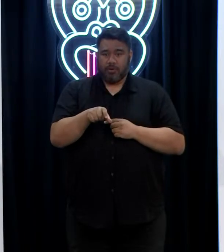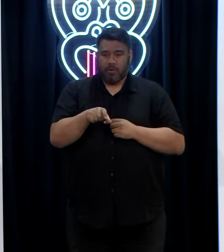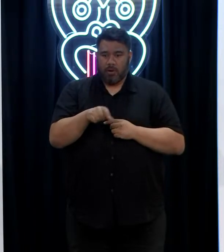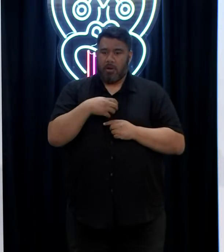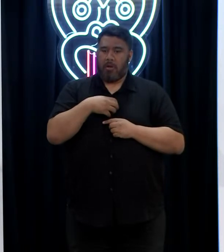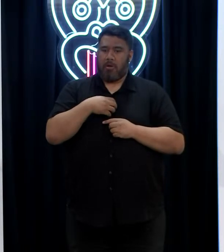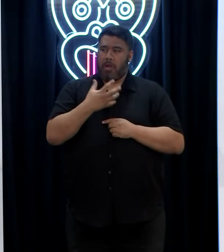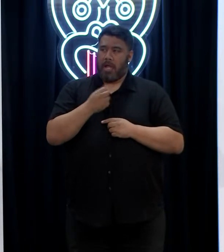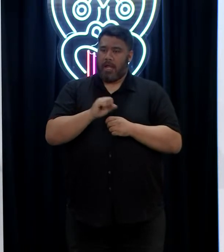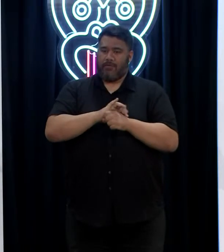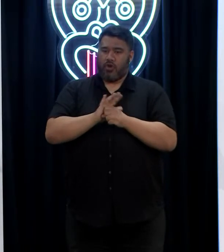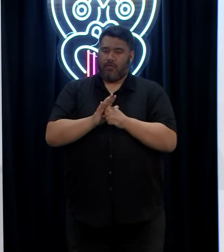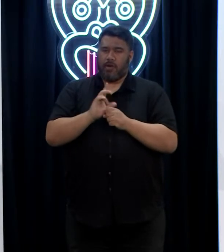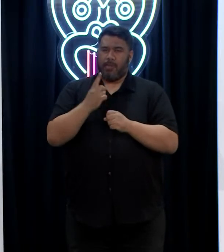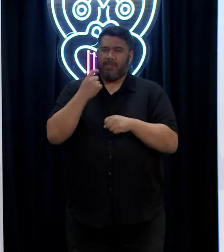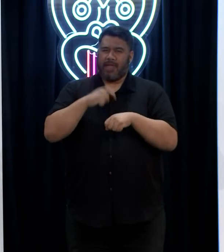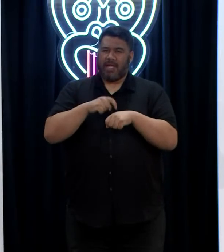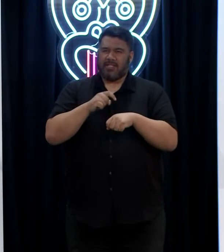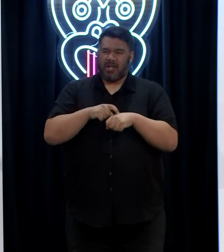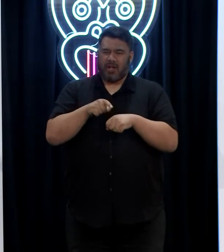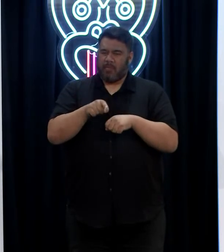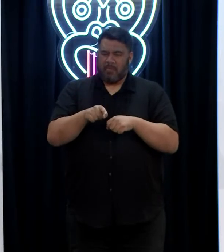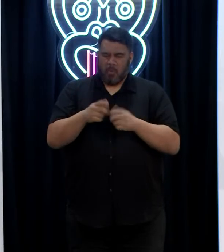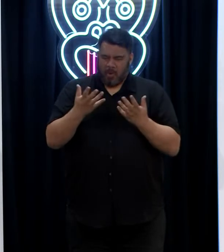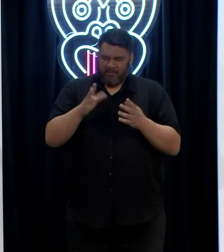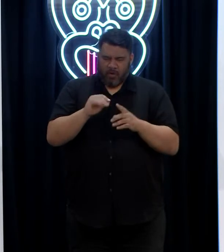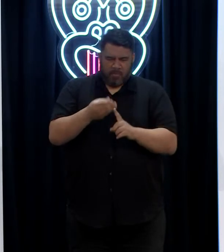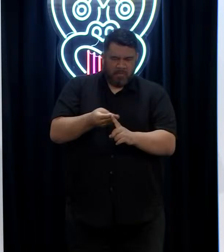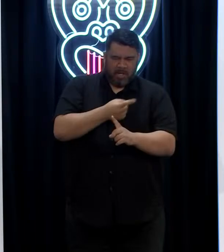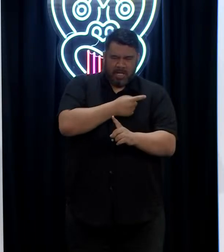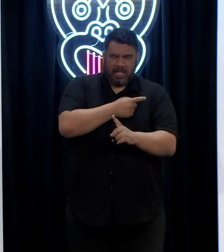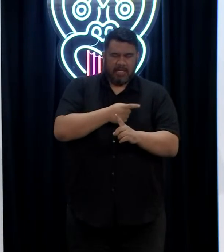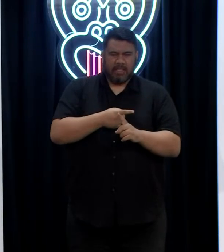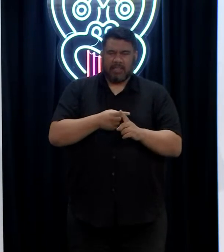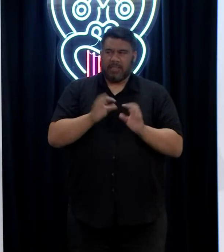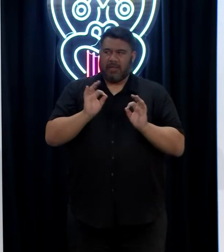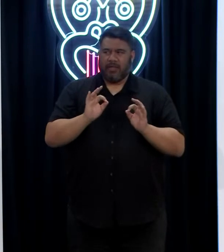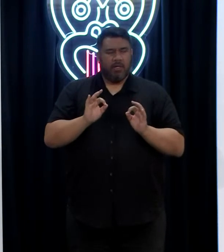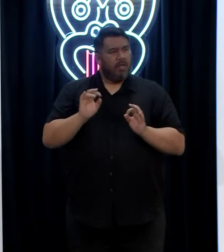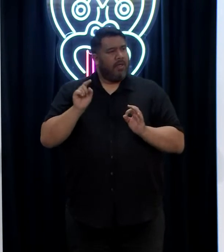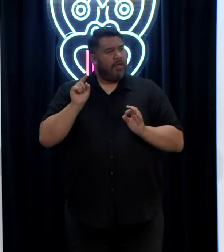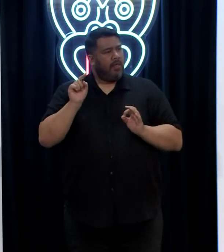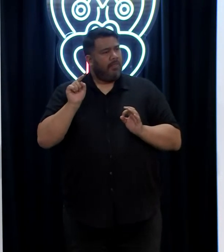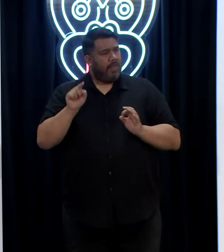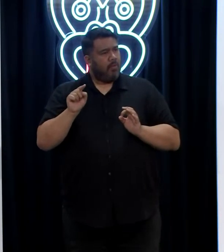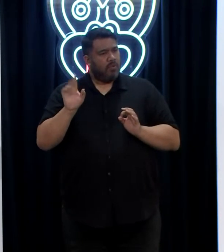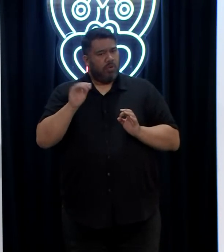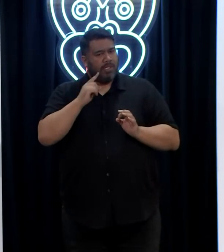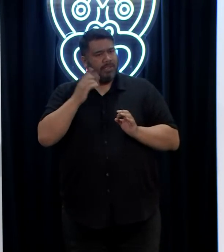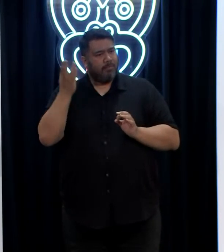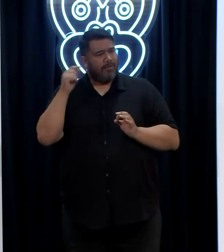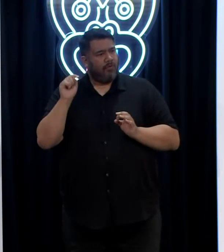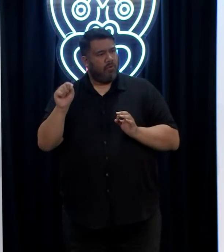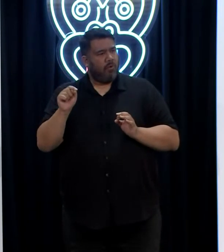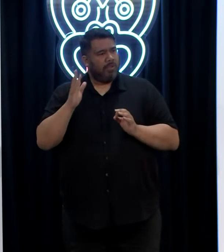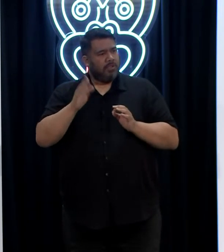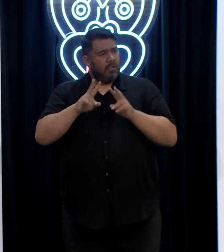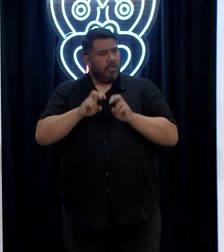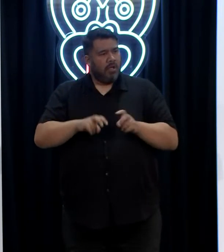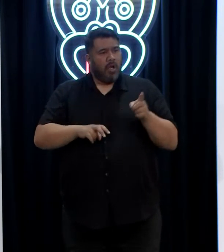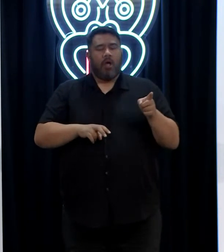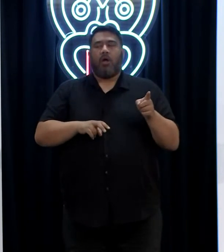there was no link at the time, I think. Has there been a link established? That was the answer I just gave before, so that is still being worked